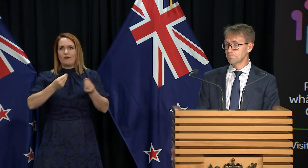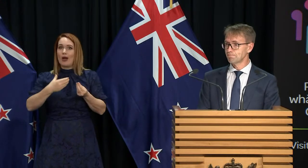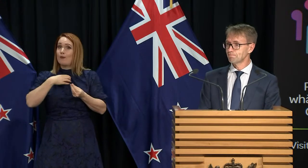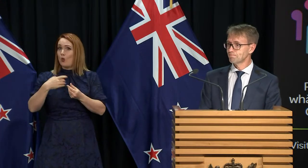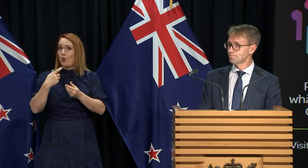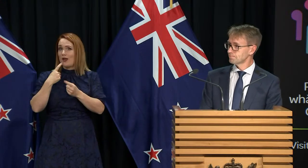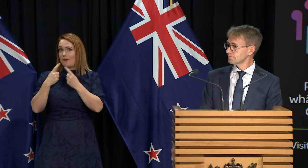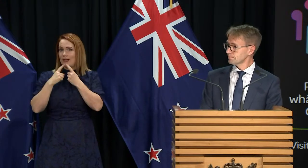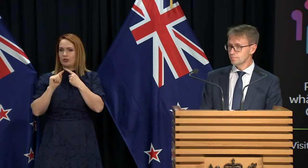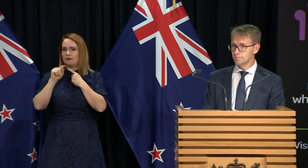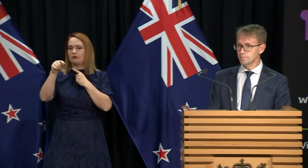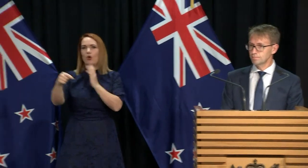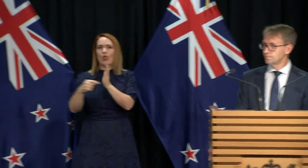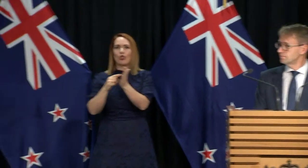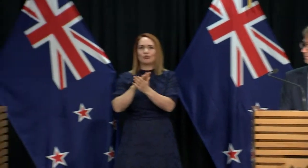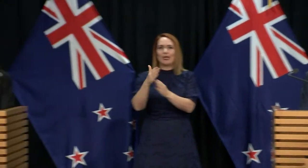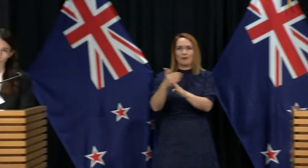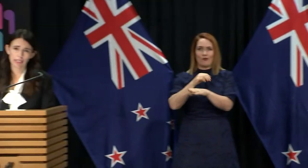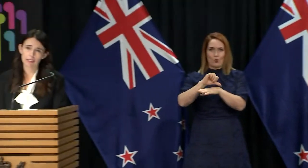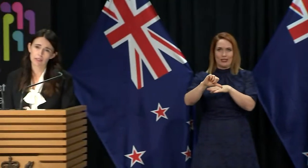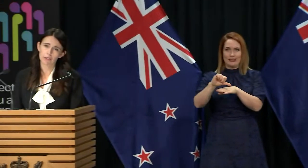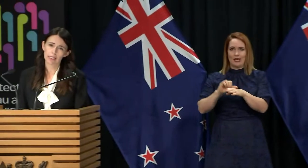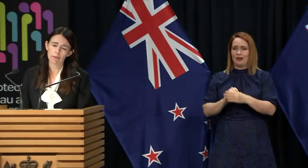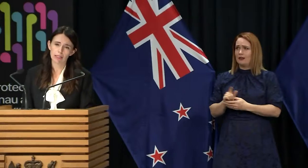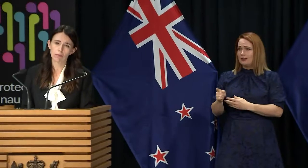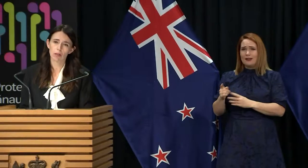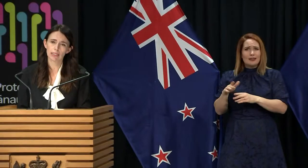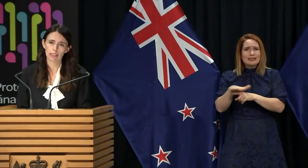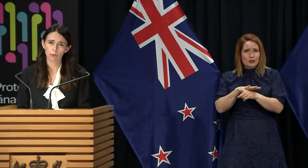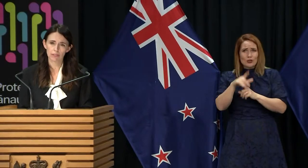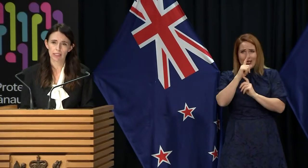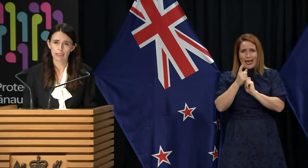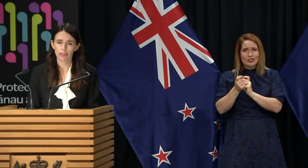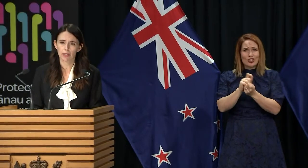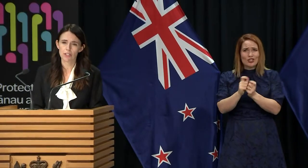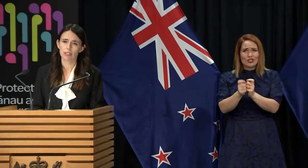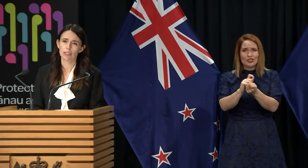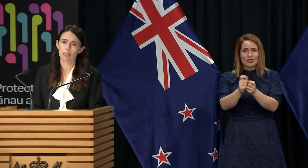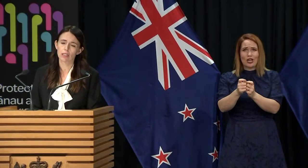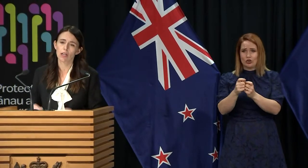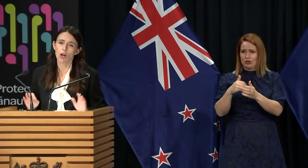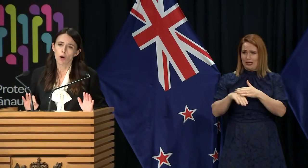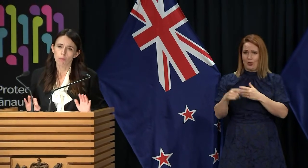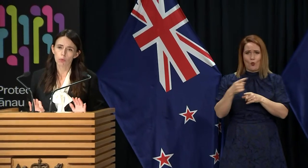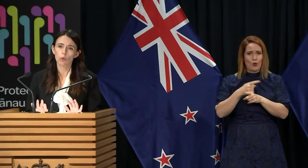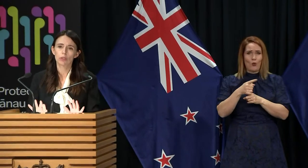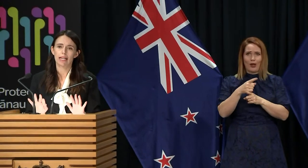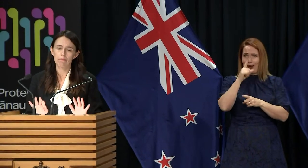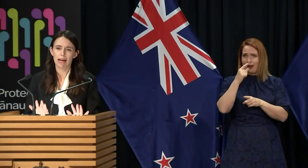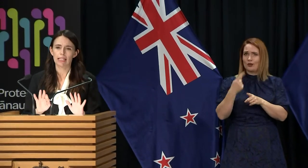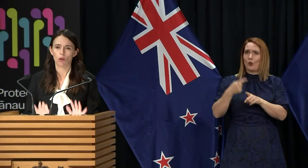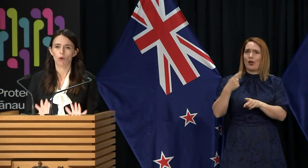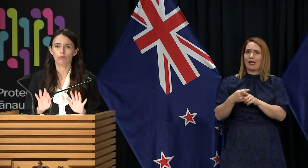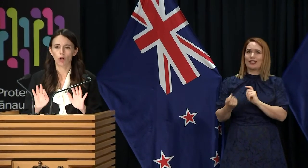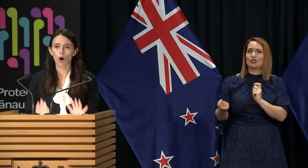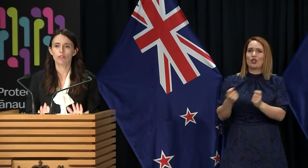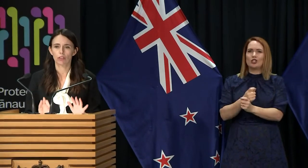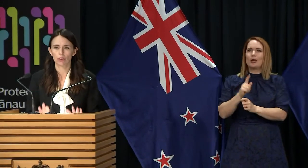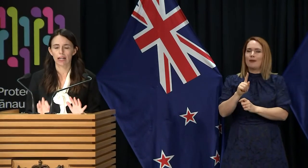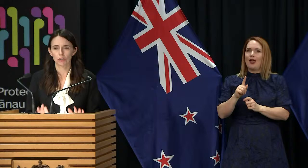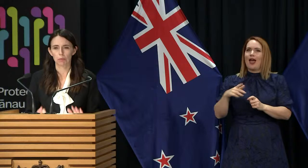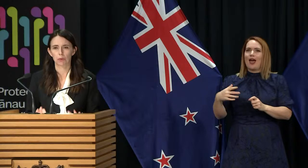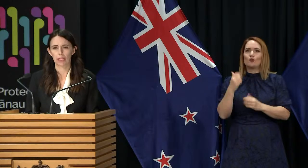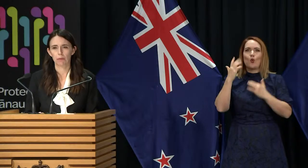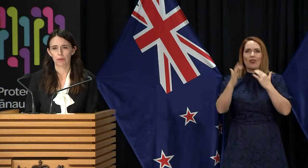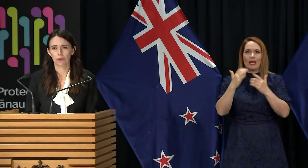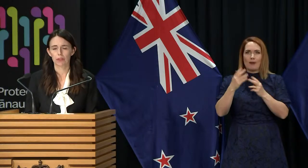on Thursday. And the things that can happen in the space of a week. So keeping in mind that one of our considerations is the broad impact of COVID